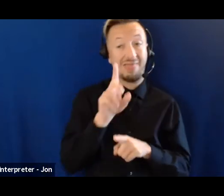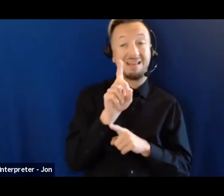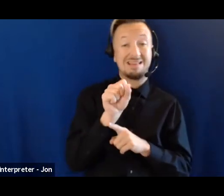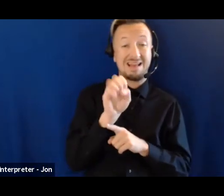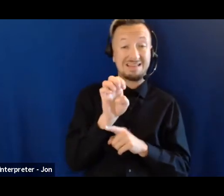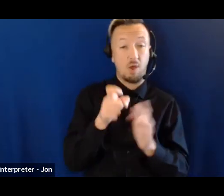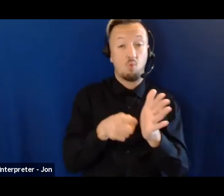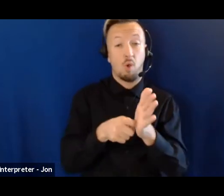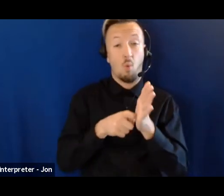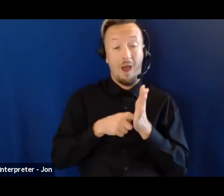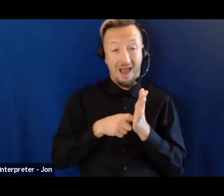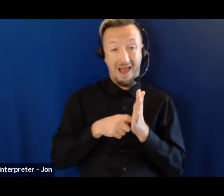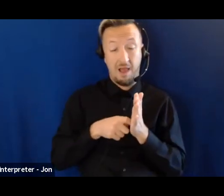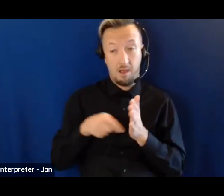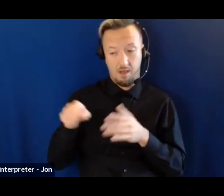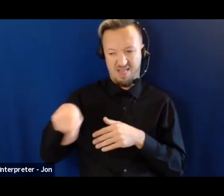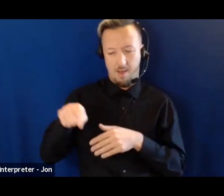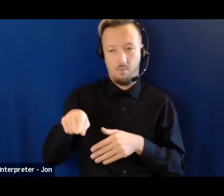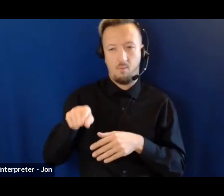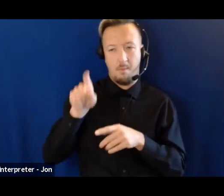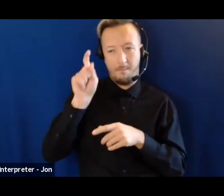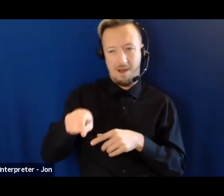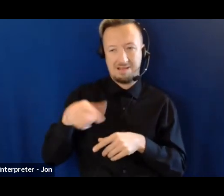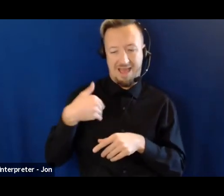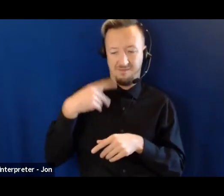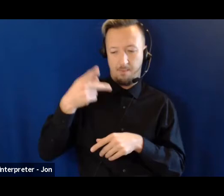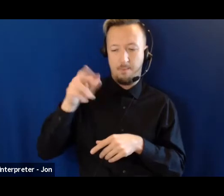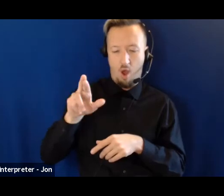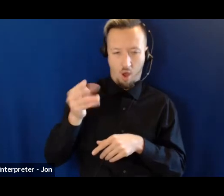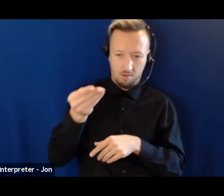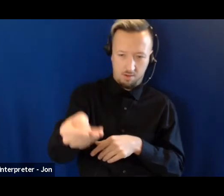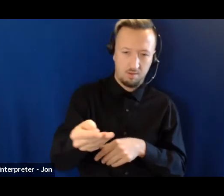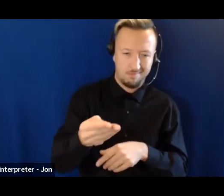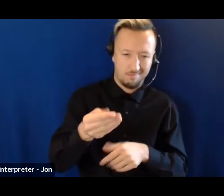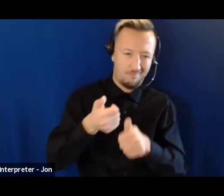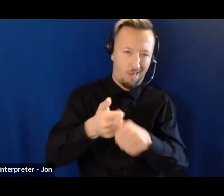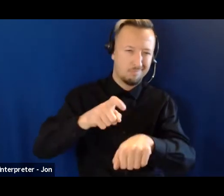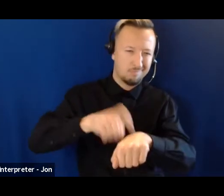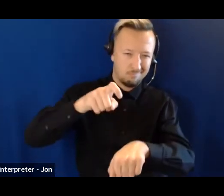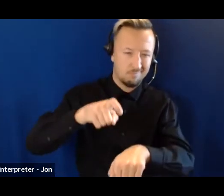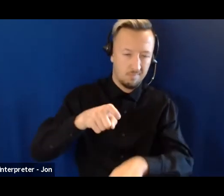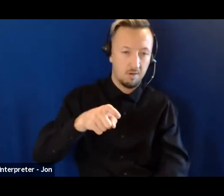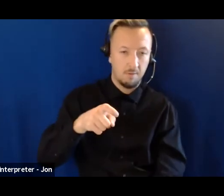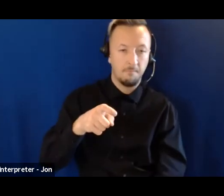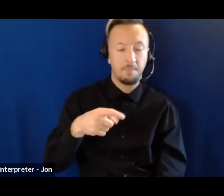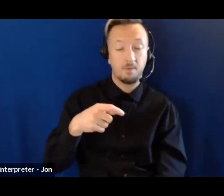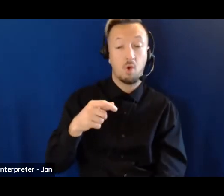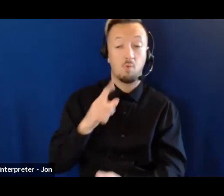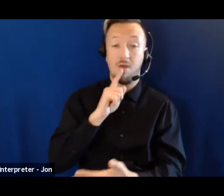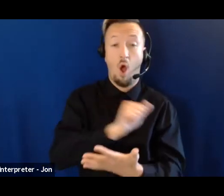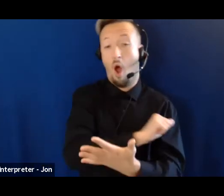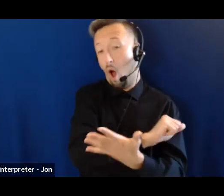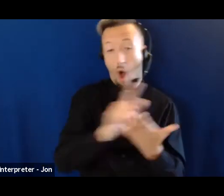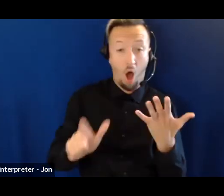requires them to have the PPR in at a certain point. I ask all of the centers,